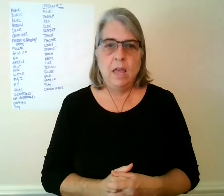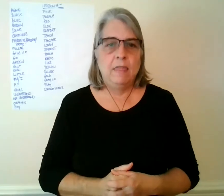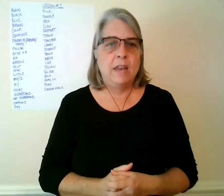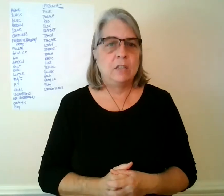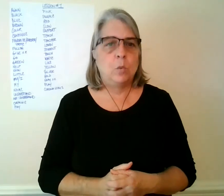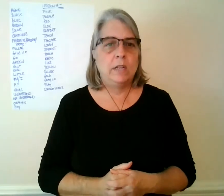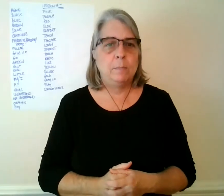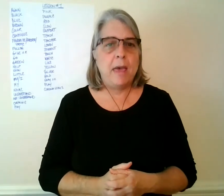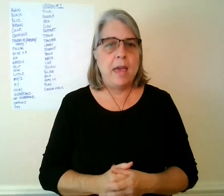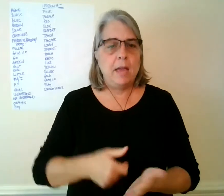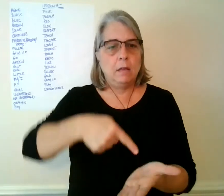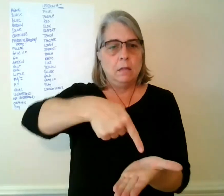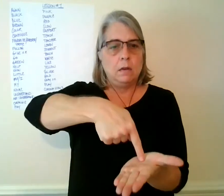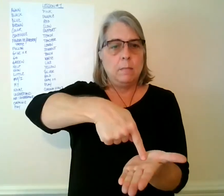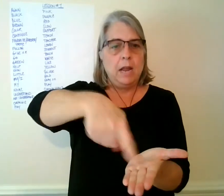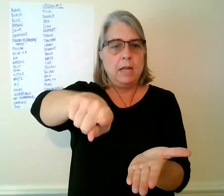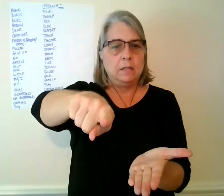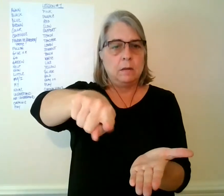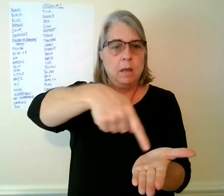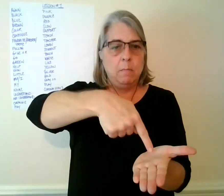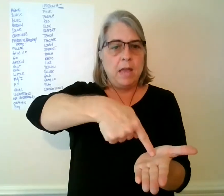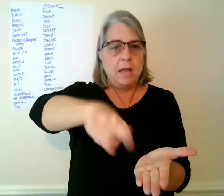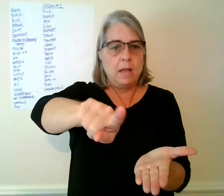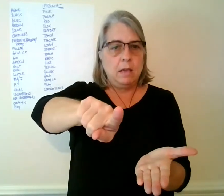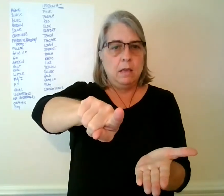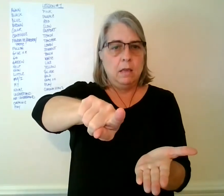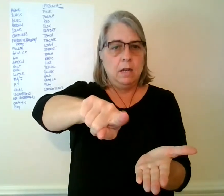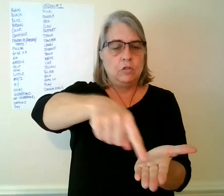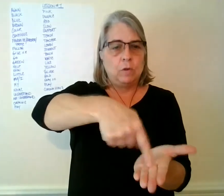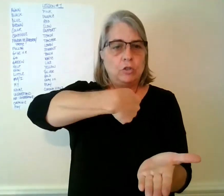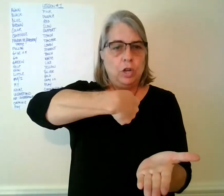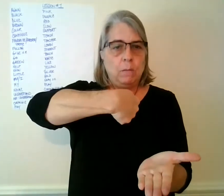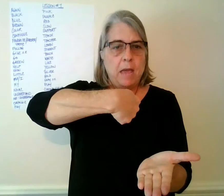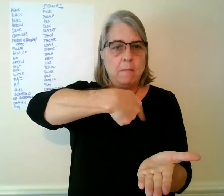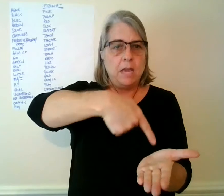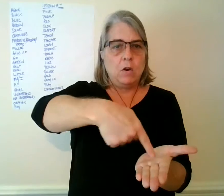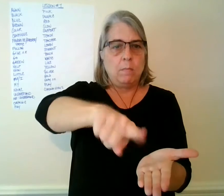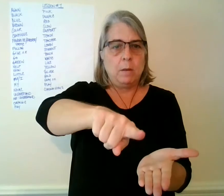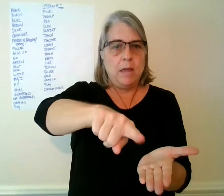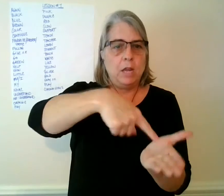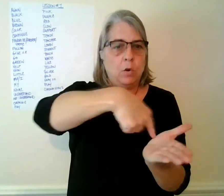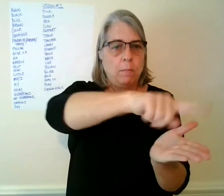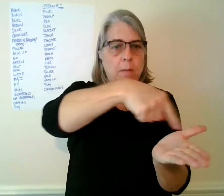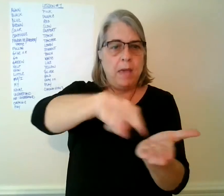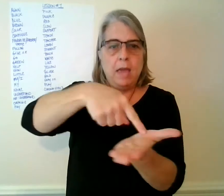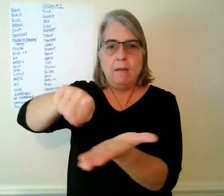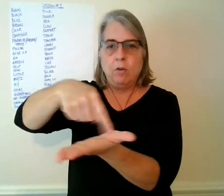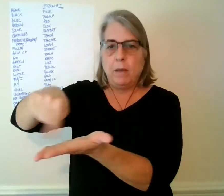The next one is pay, the dominant hand's paying. That's directional, you can pay me, or I'm gonna pay you, or I'm gonna pay